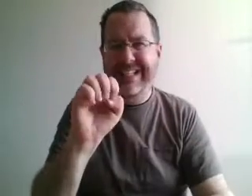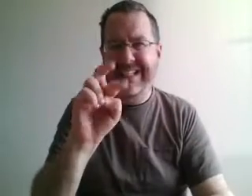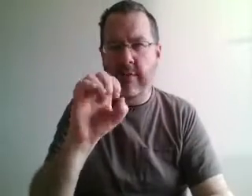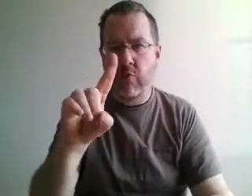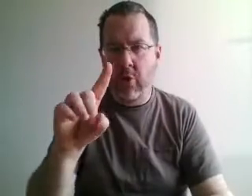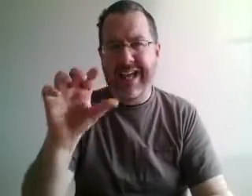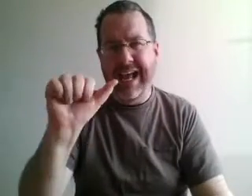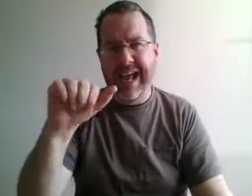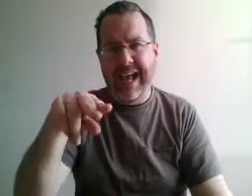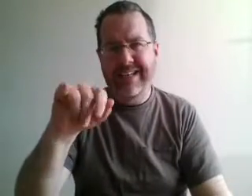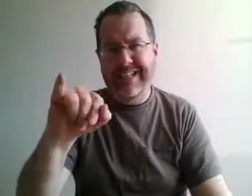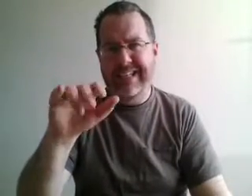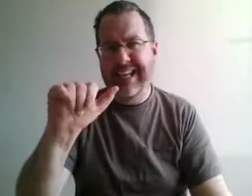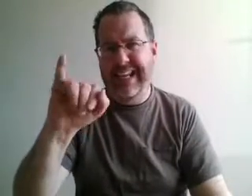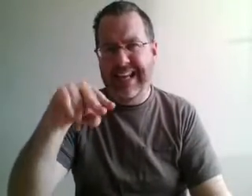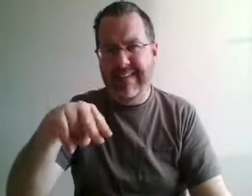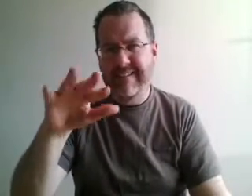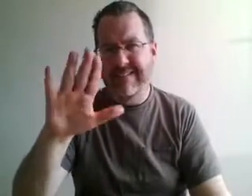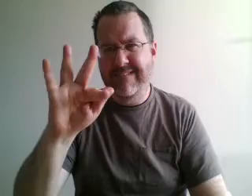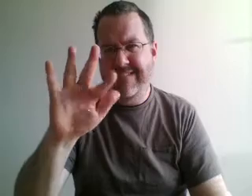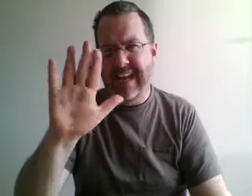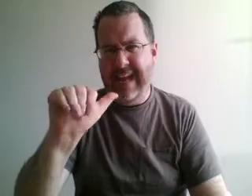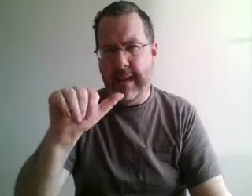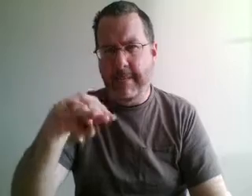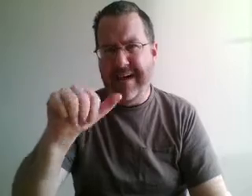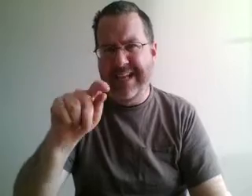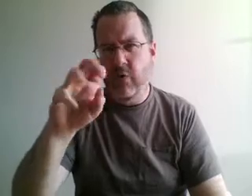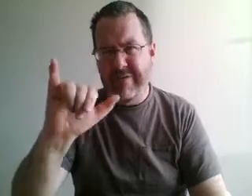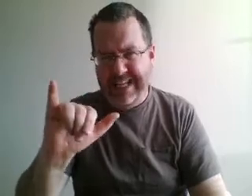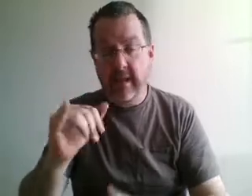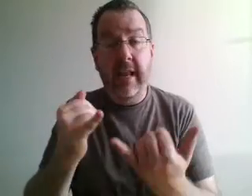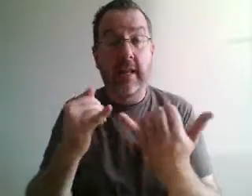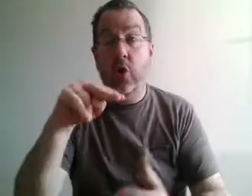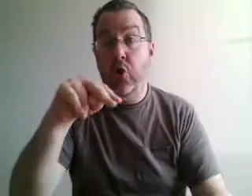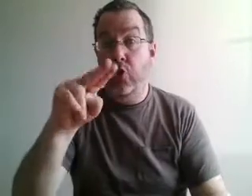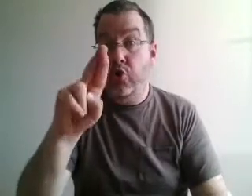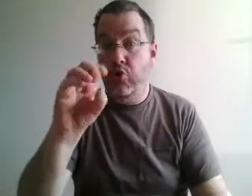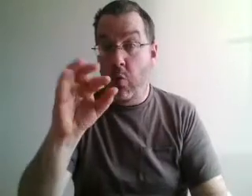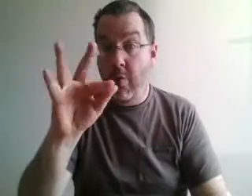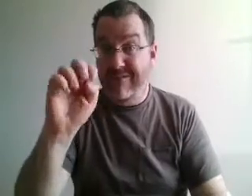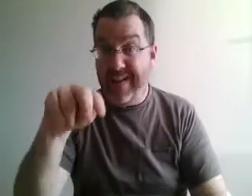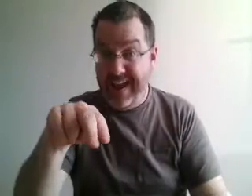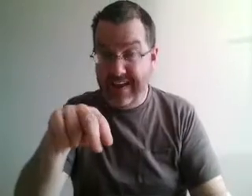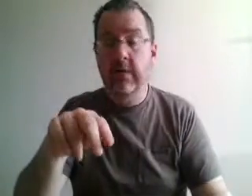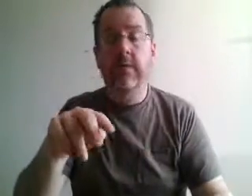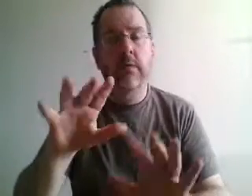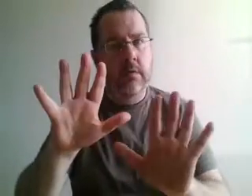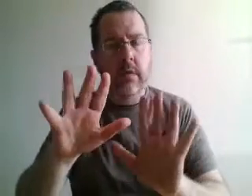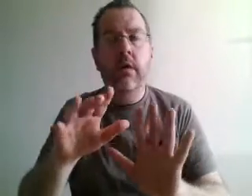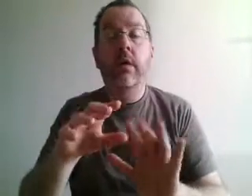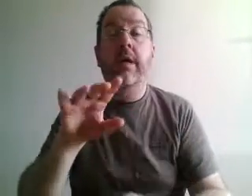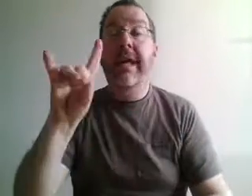and over-the-counter remedies. And both the HSE